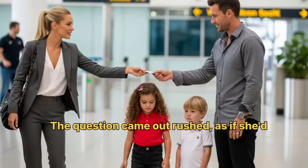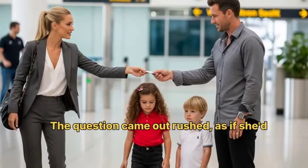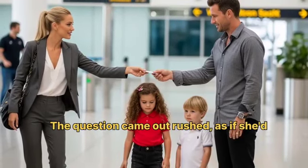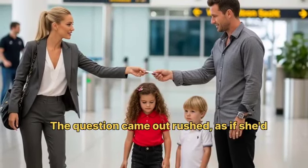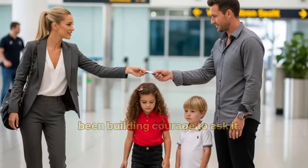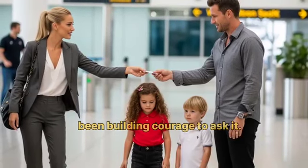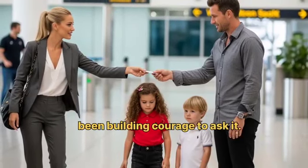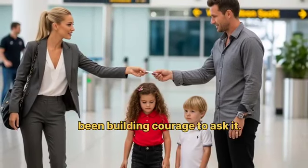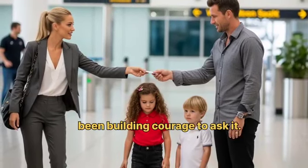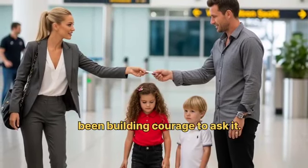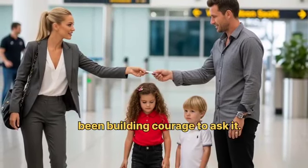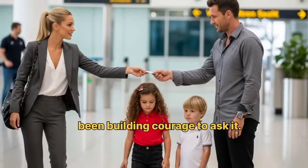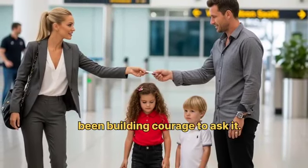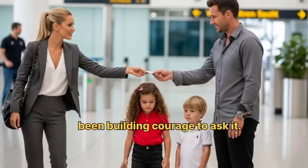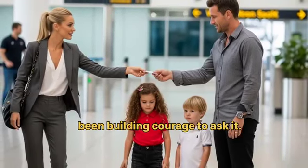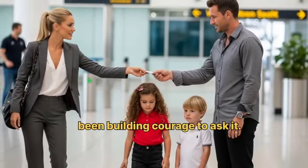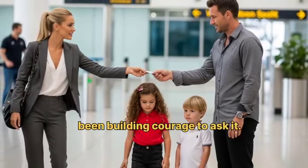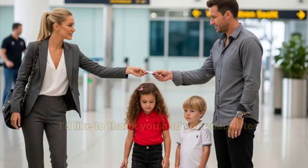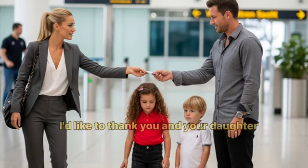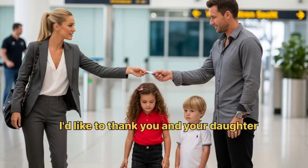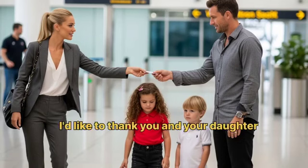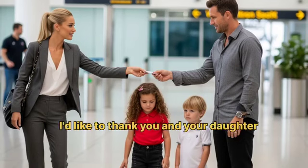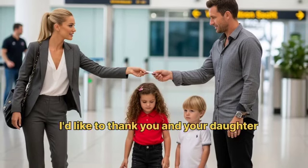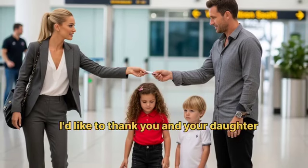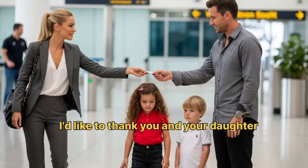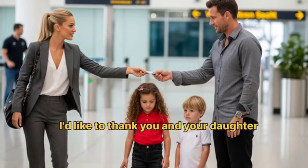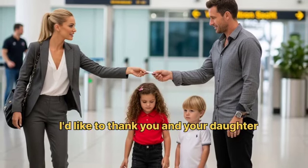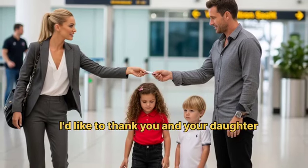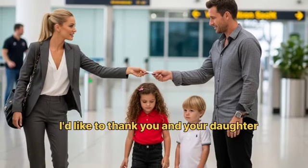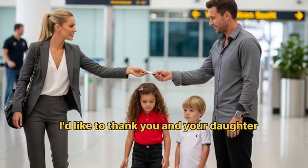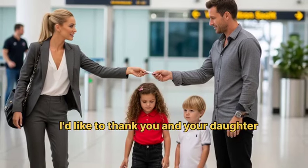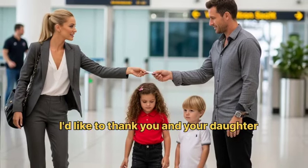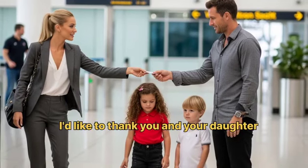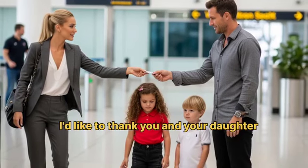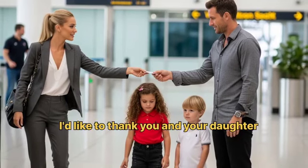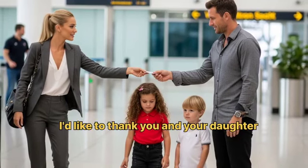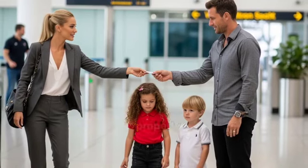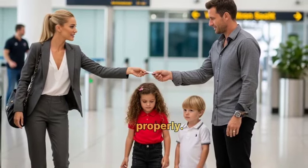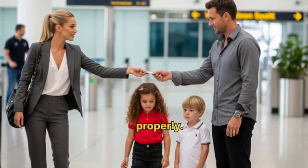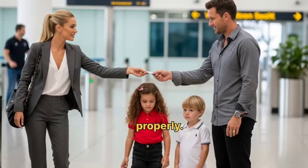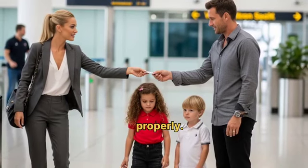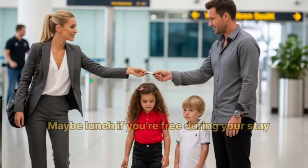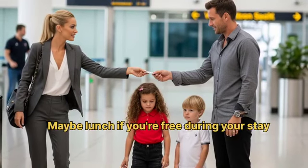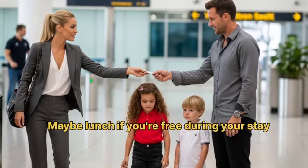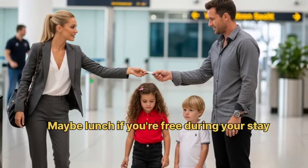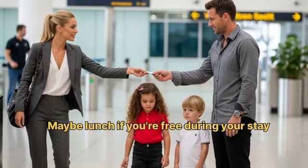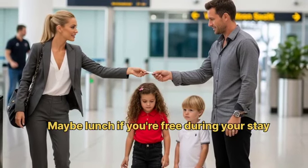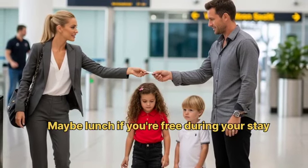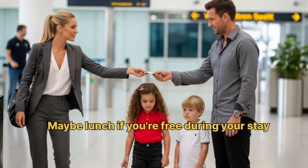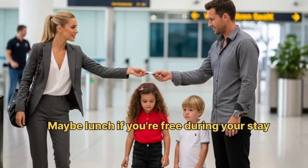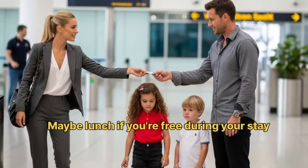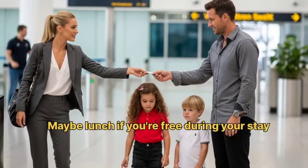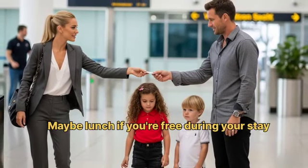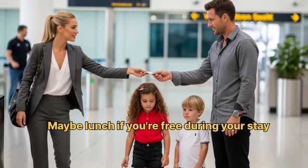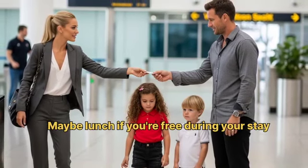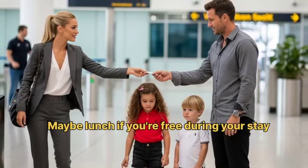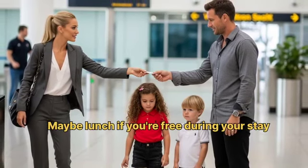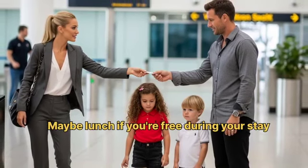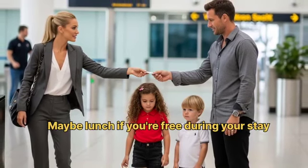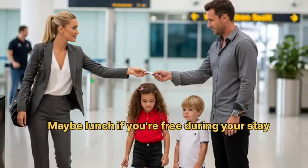she'd been building courage to ask it. "I'd like to thank you and your daughter properly. Maybe lunch, if you're free during your stay in San